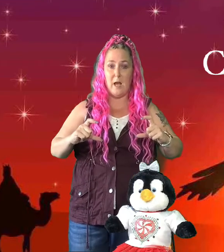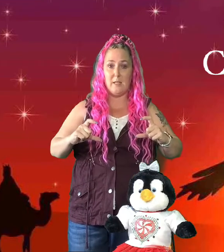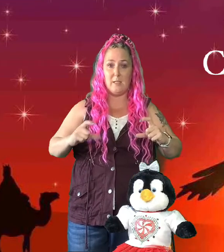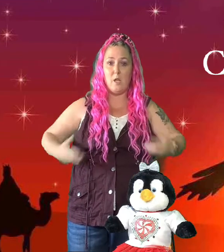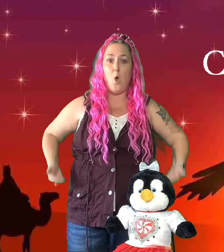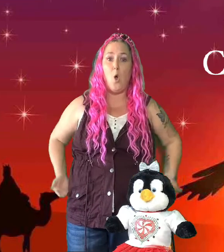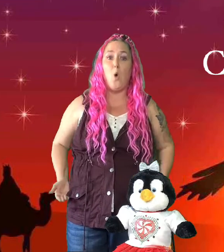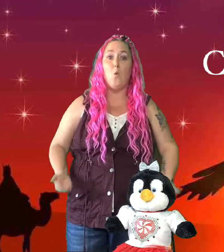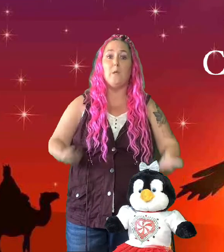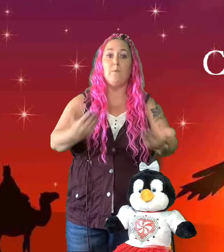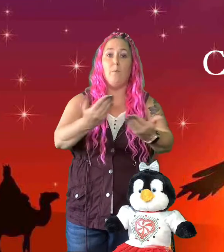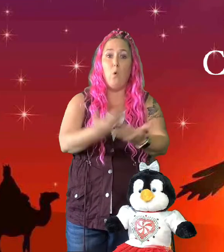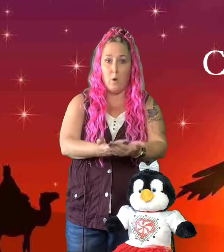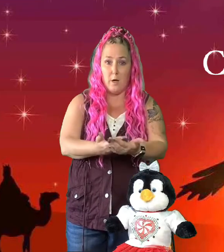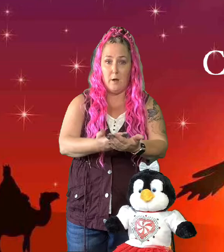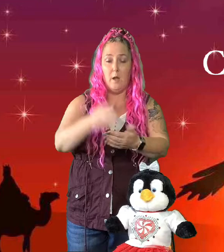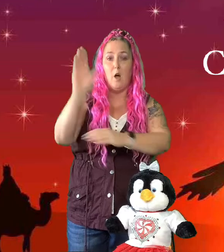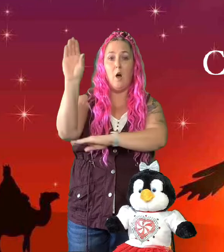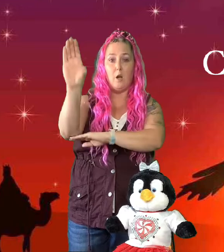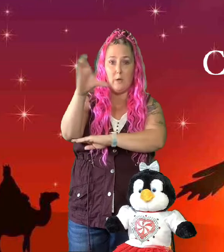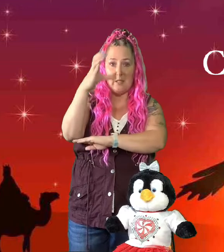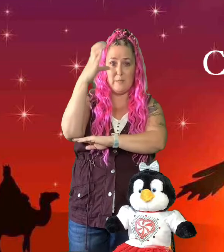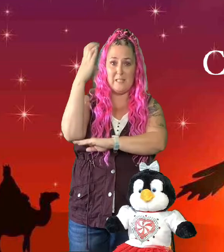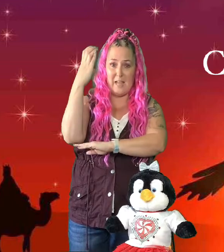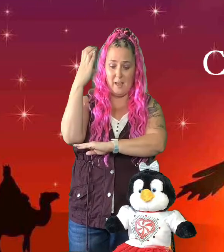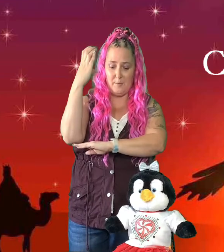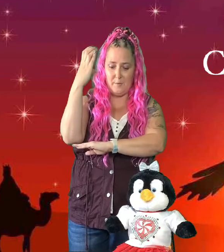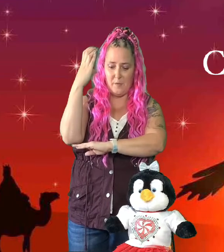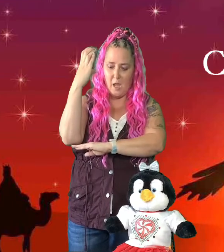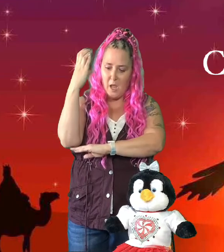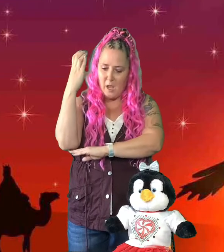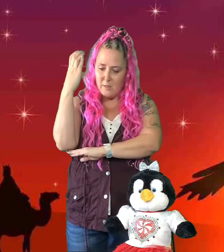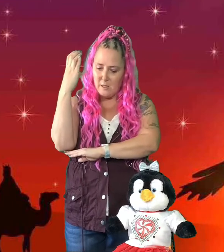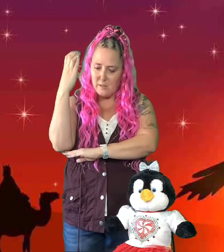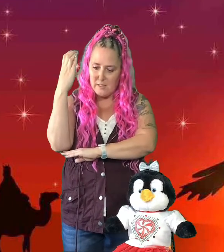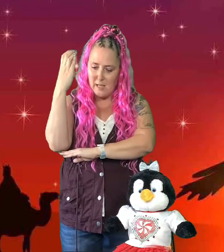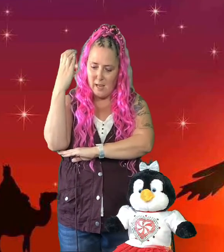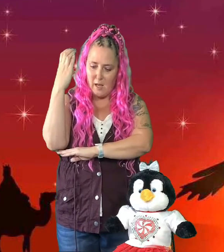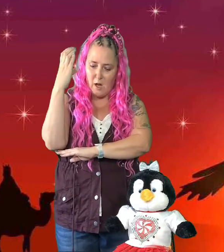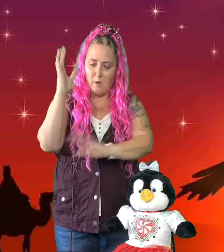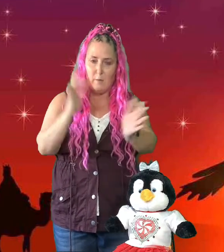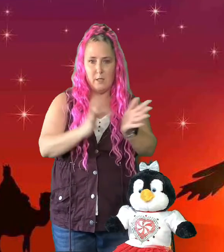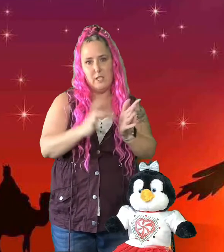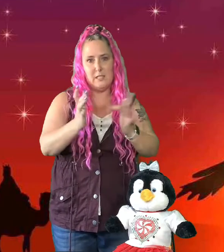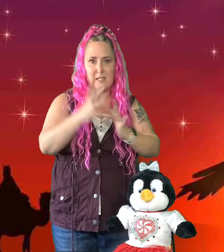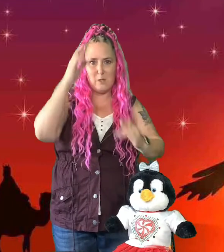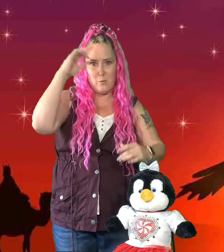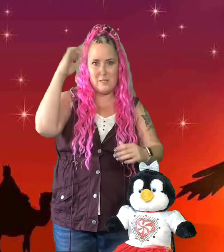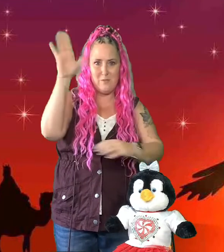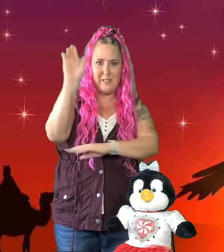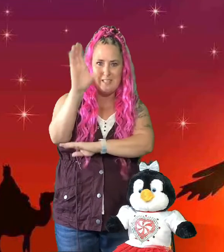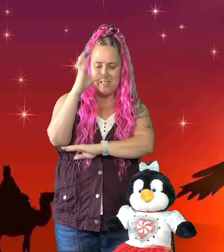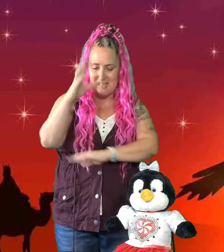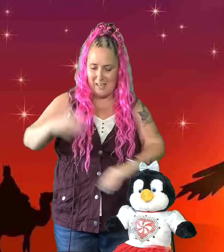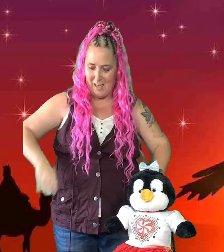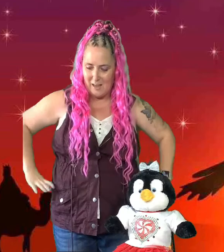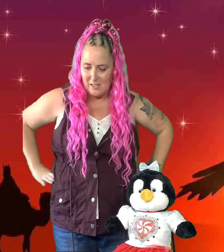us was born on Christmas Day. Then it'll say, Jesus is the reason for the season again. Jesus